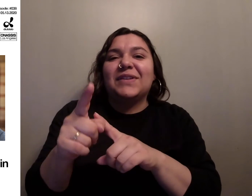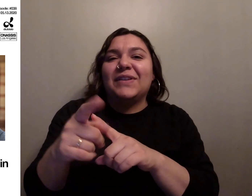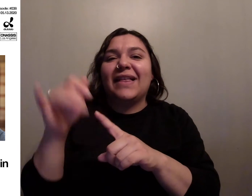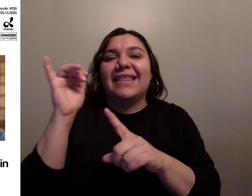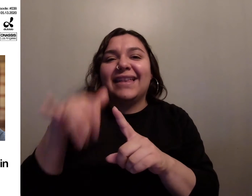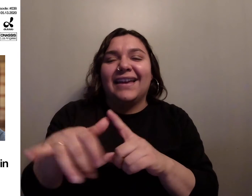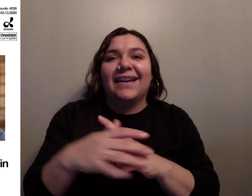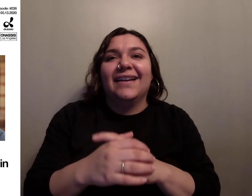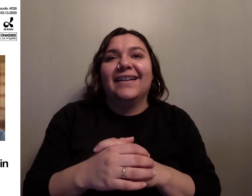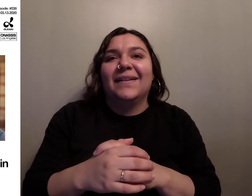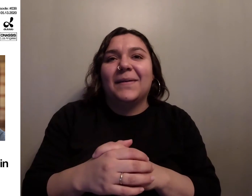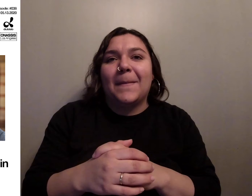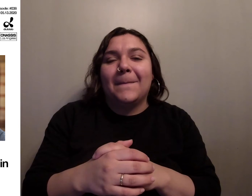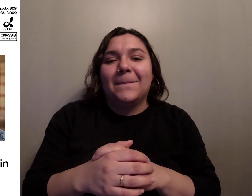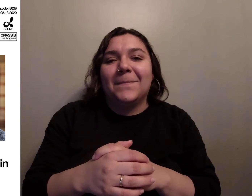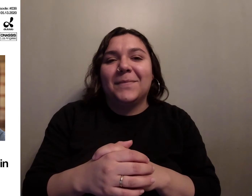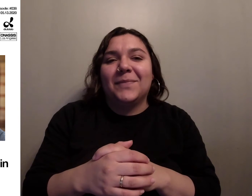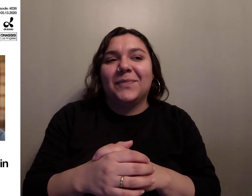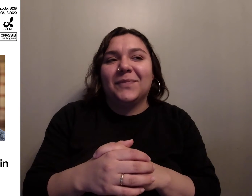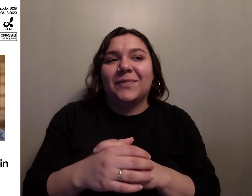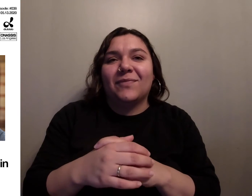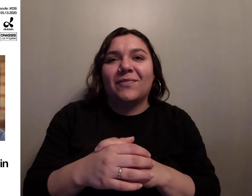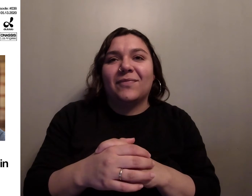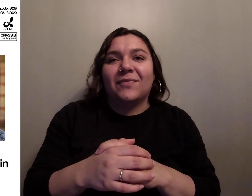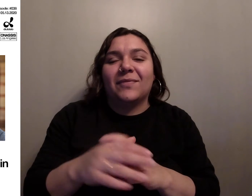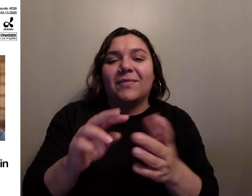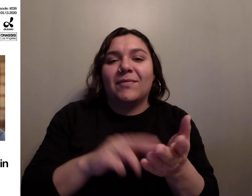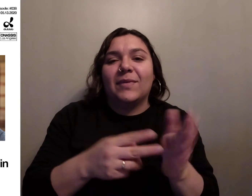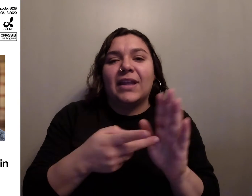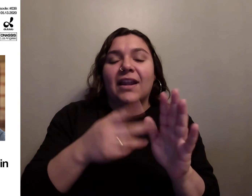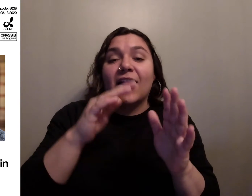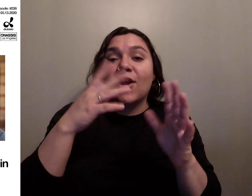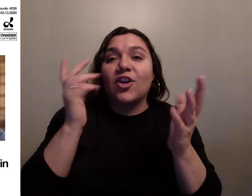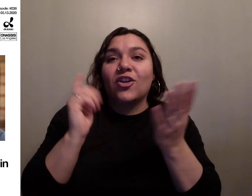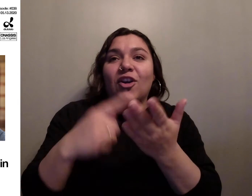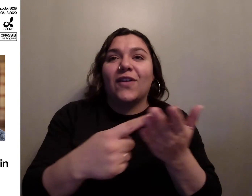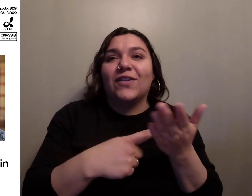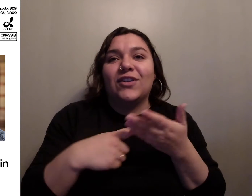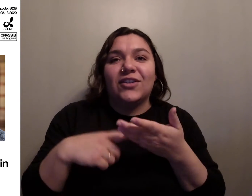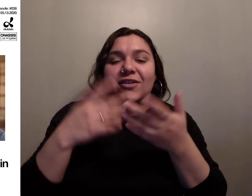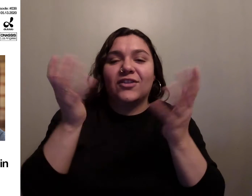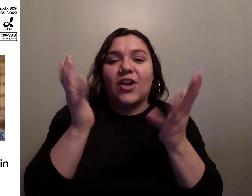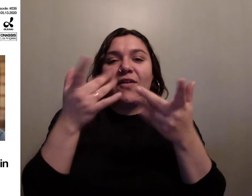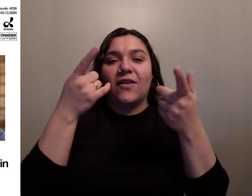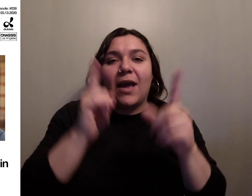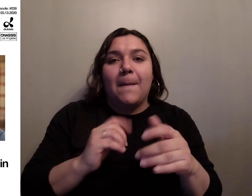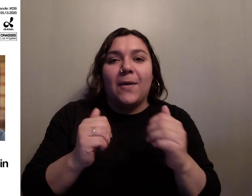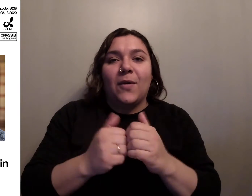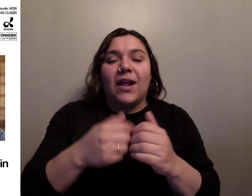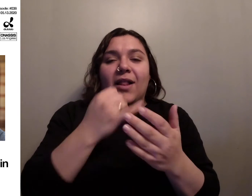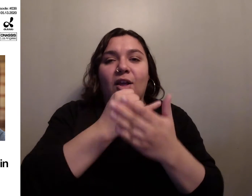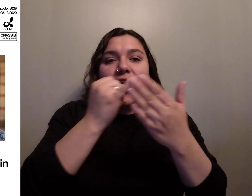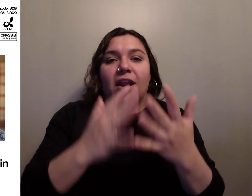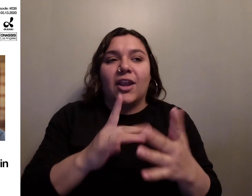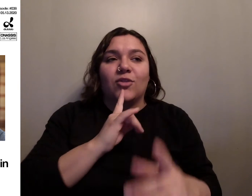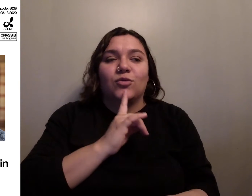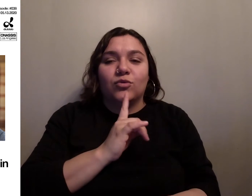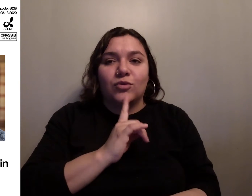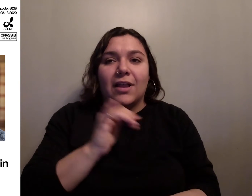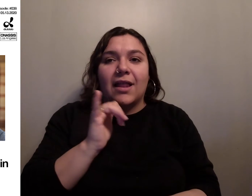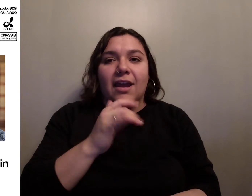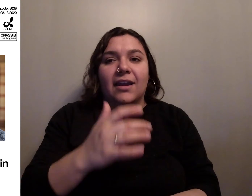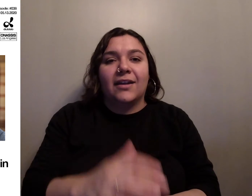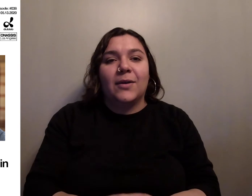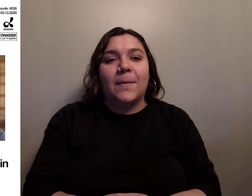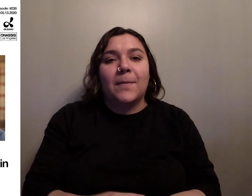community, a culture, a time, in place. And so the conversations that I've been having with